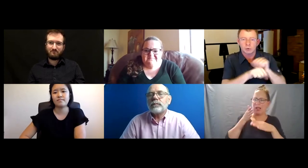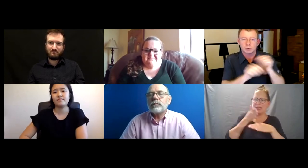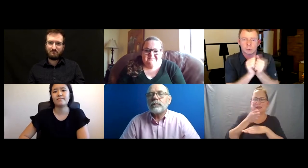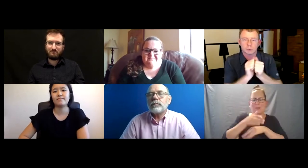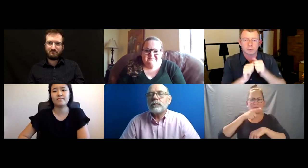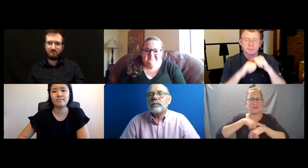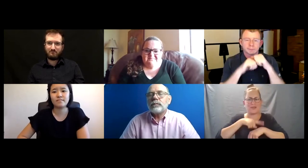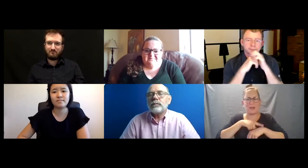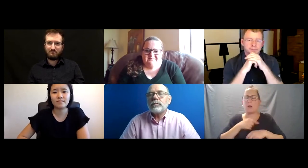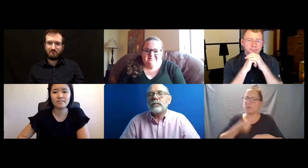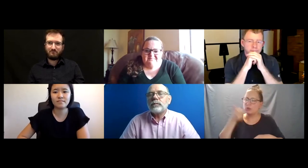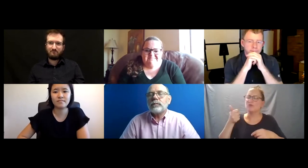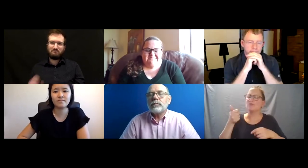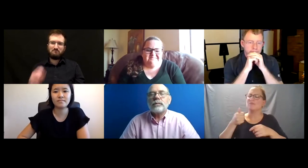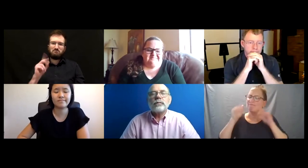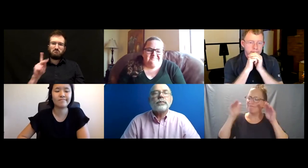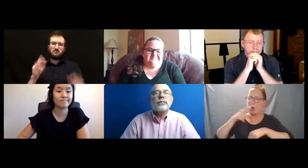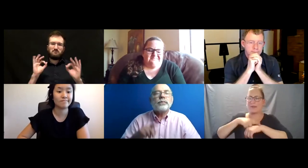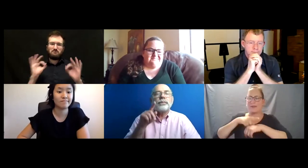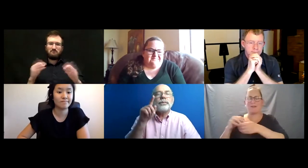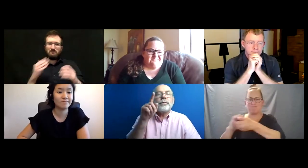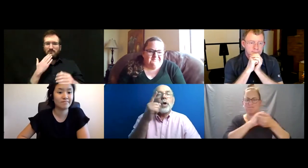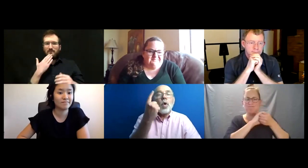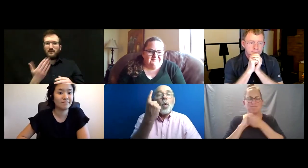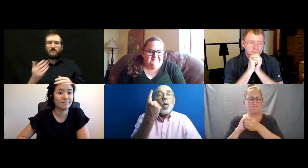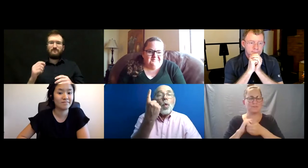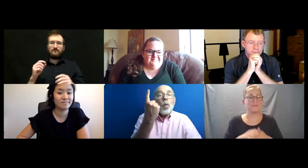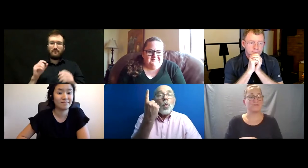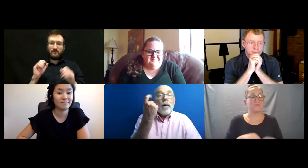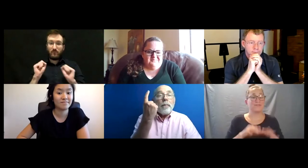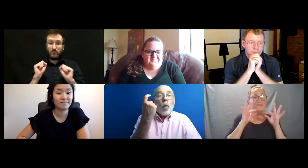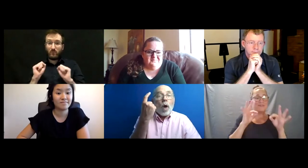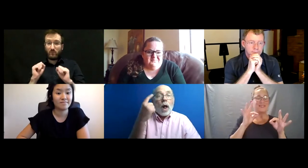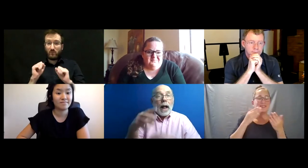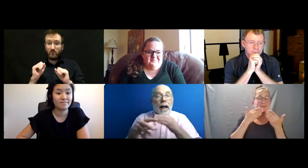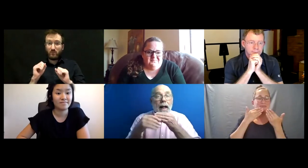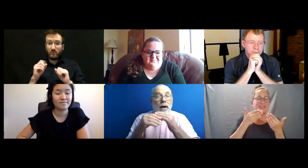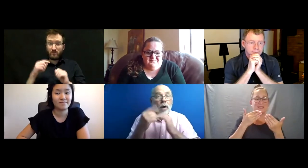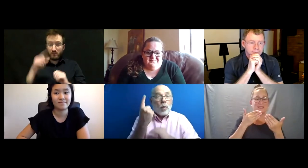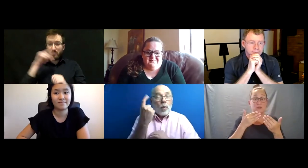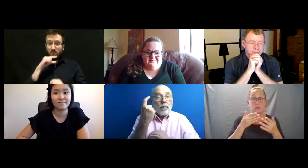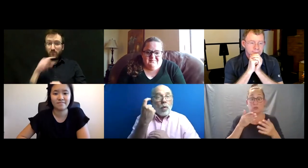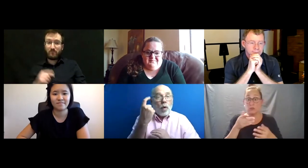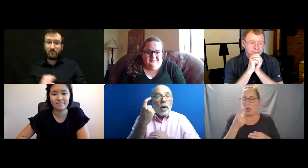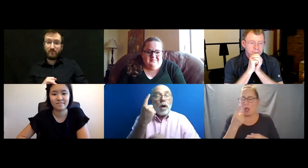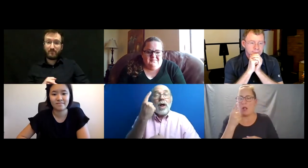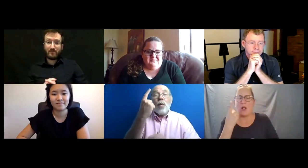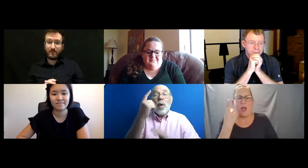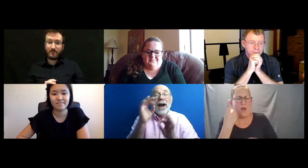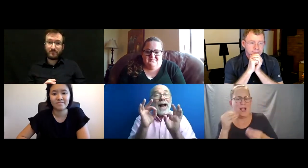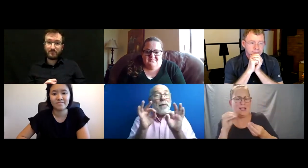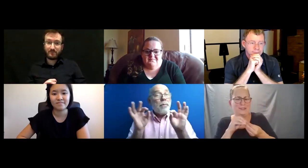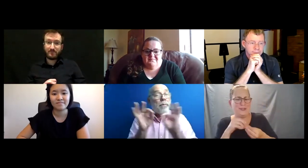this. So the time is now to create this proposal and work together. Gary?